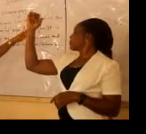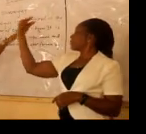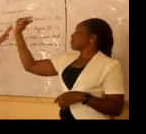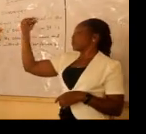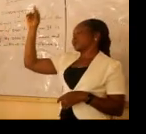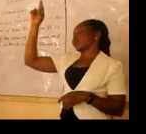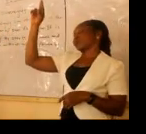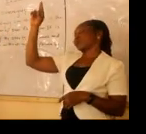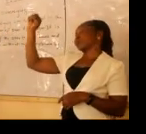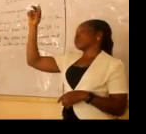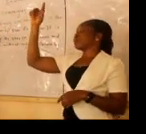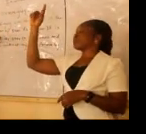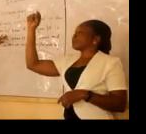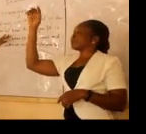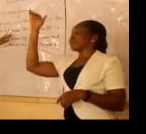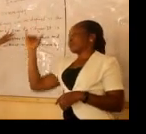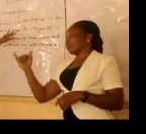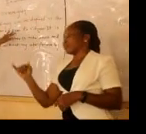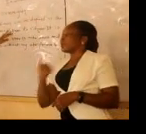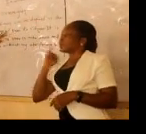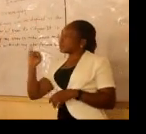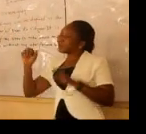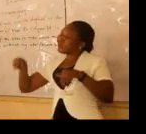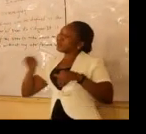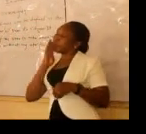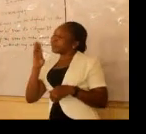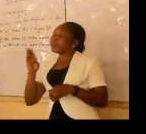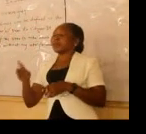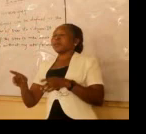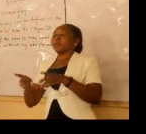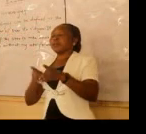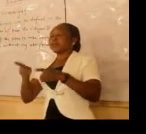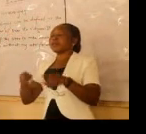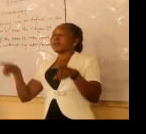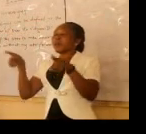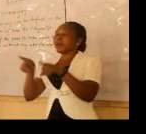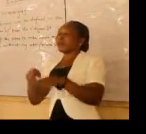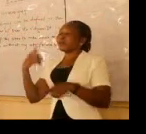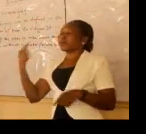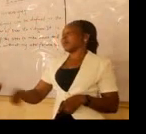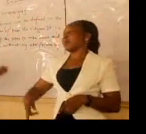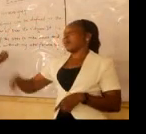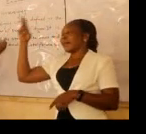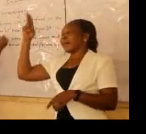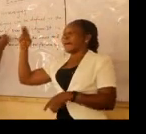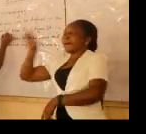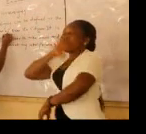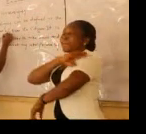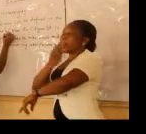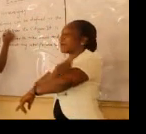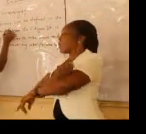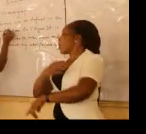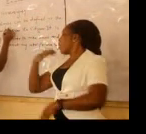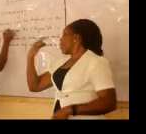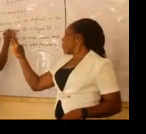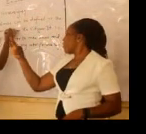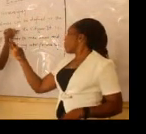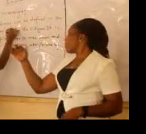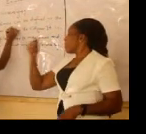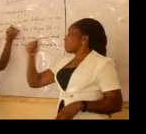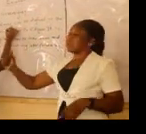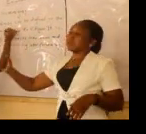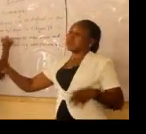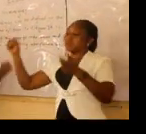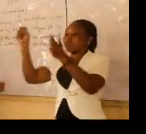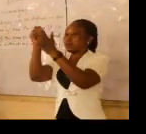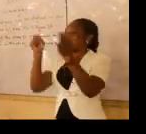defined as the supreme power of a state. Sorry, I omitted something. Supreme power of a